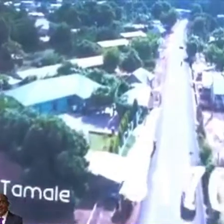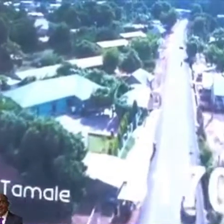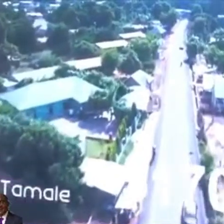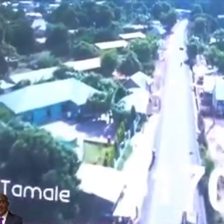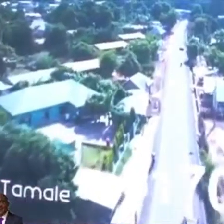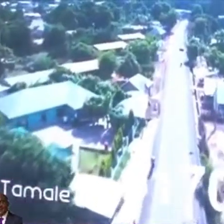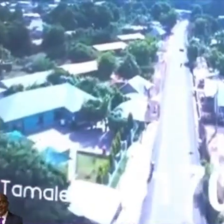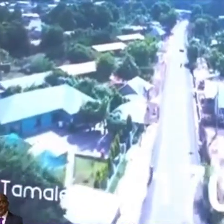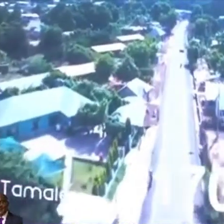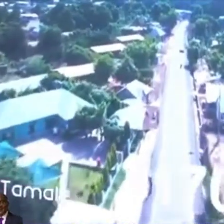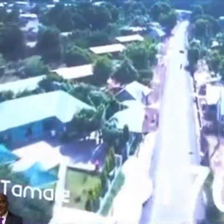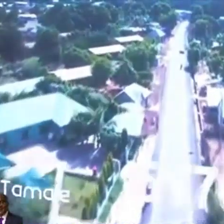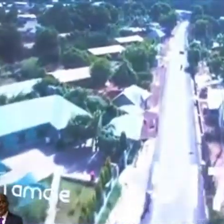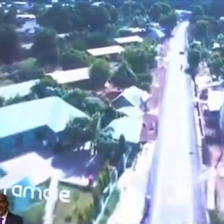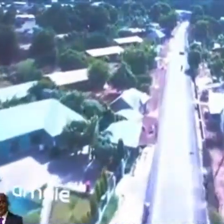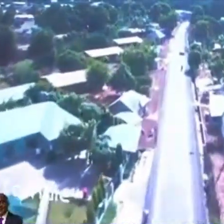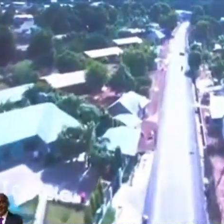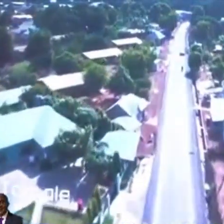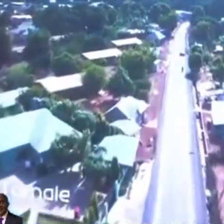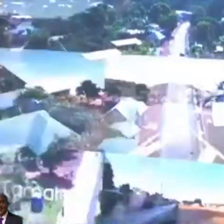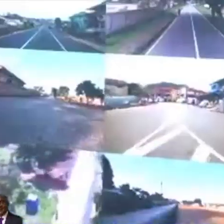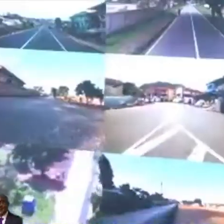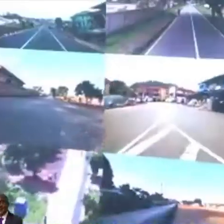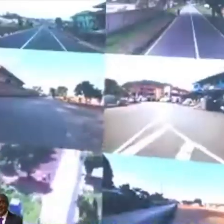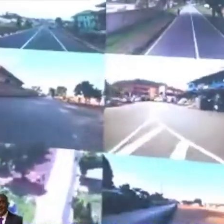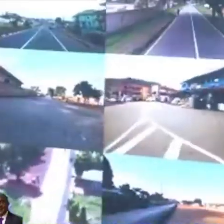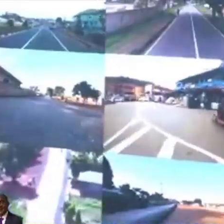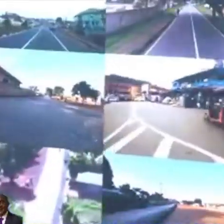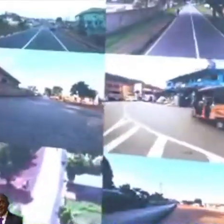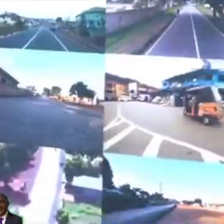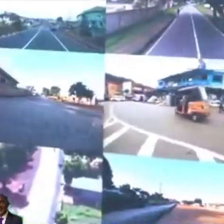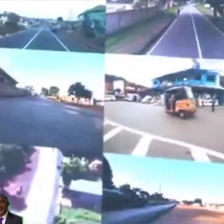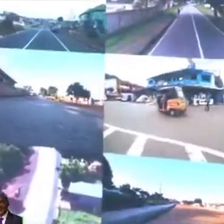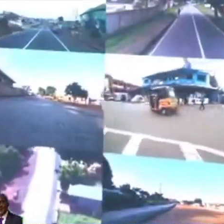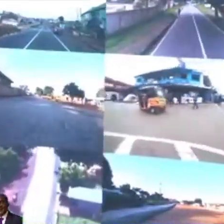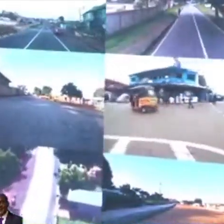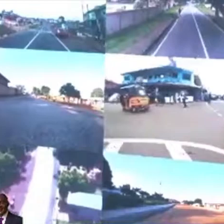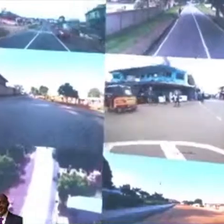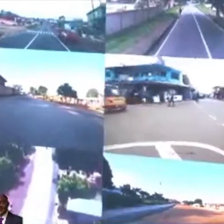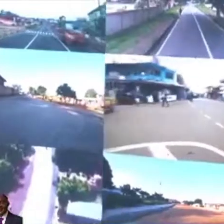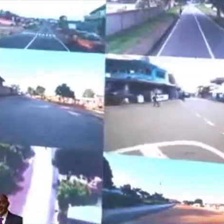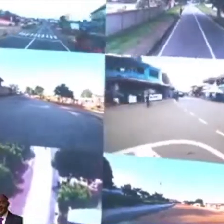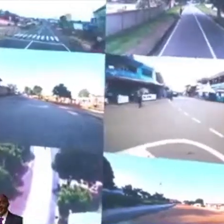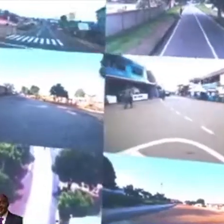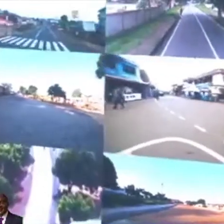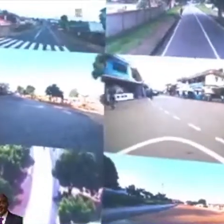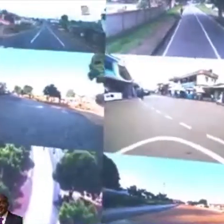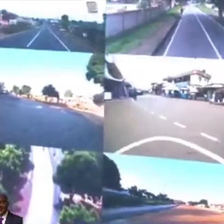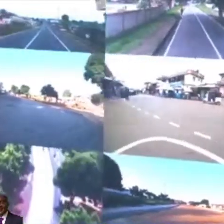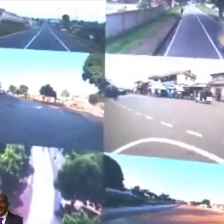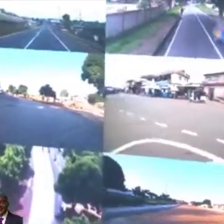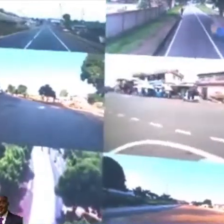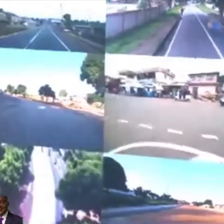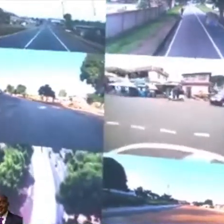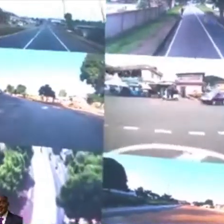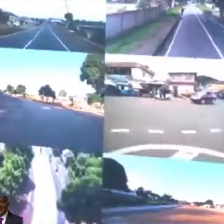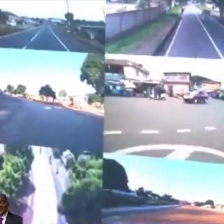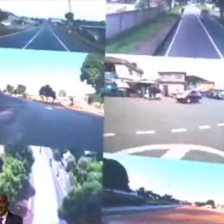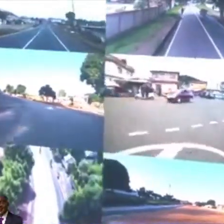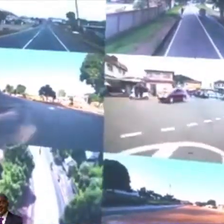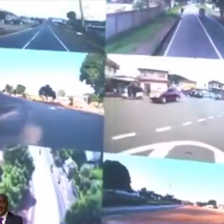5,170 kilometers of town roads have been completed in Tamale, Hohwe, Swedru,